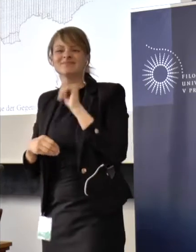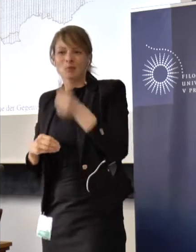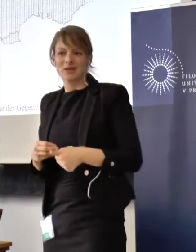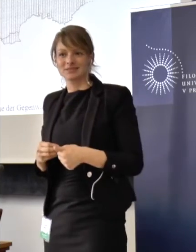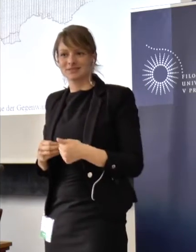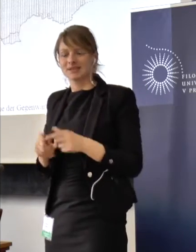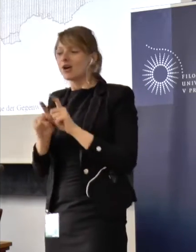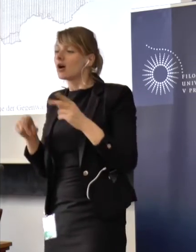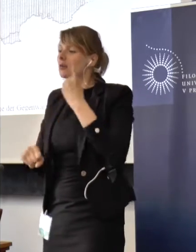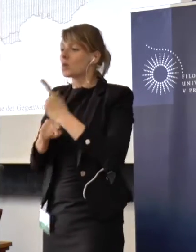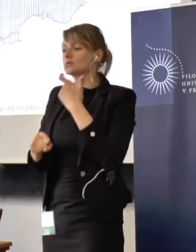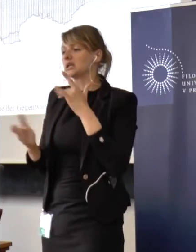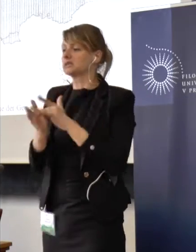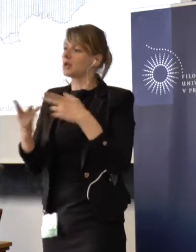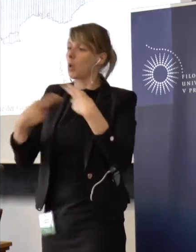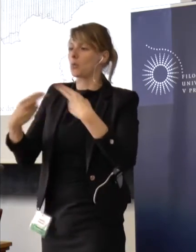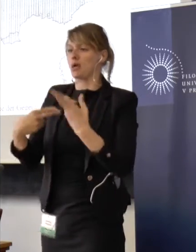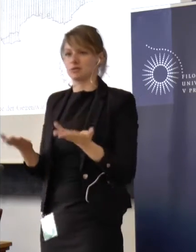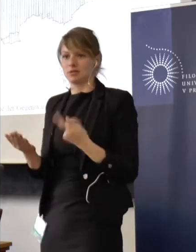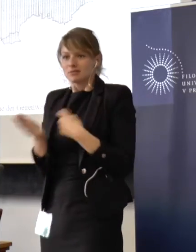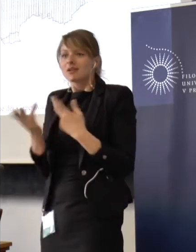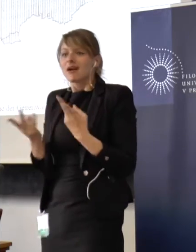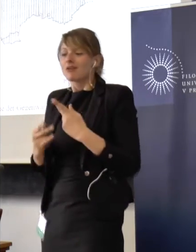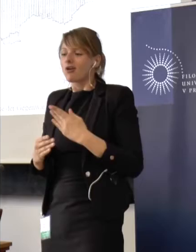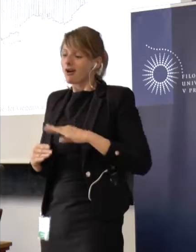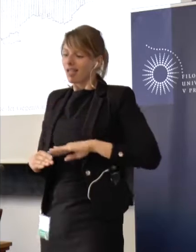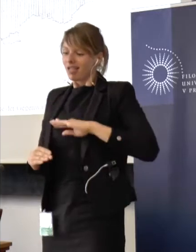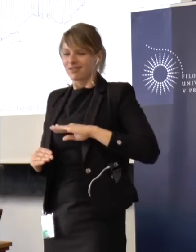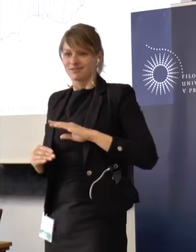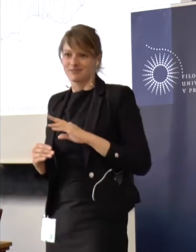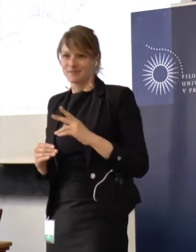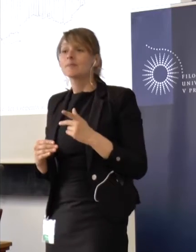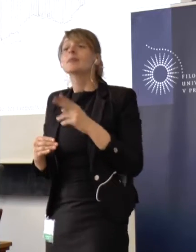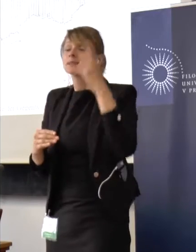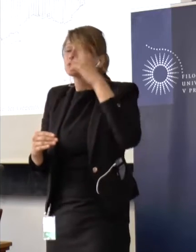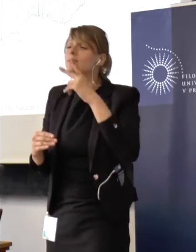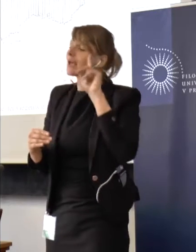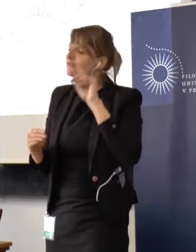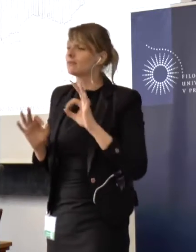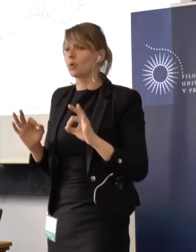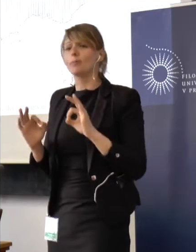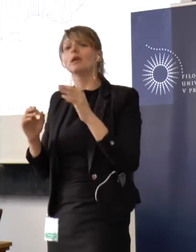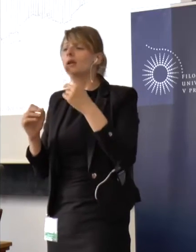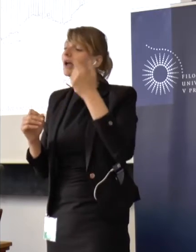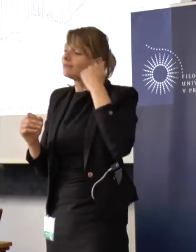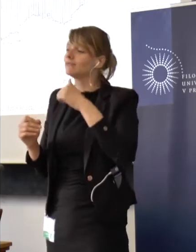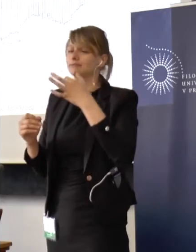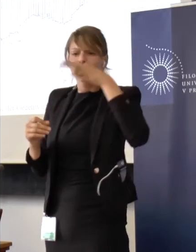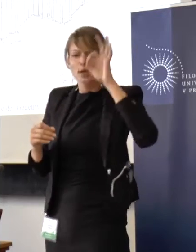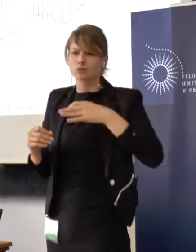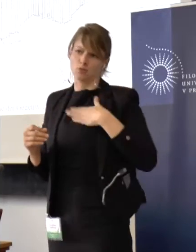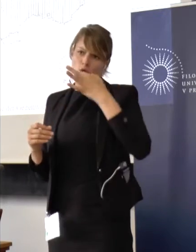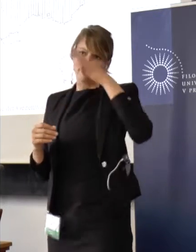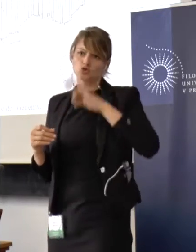English very strongly. Germany does this with a huge investment. The economy,